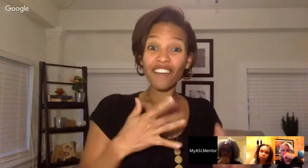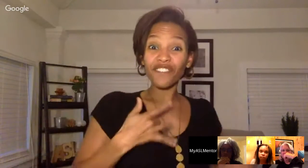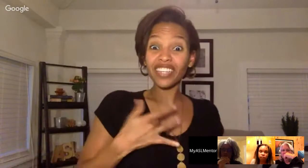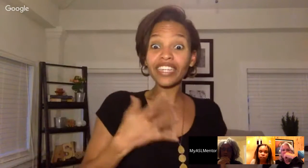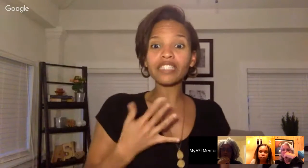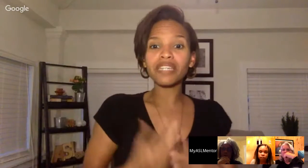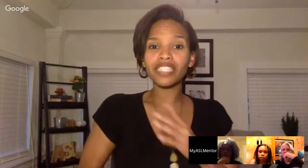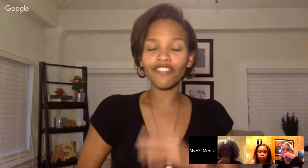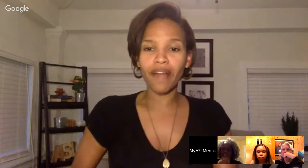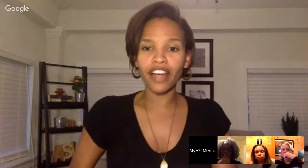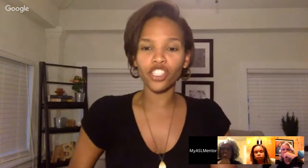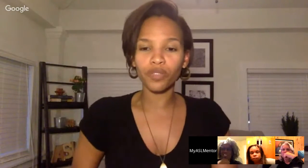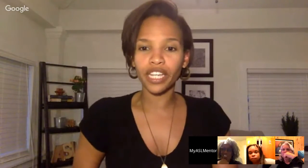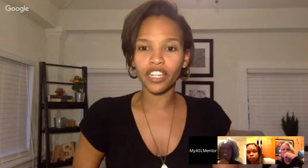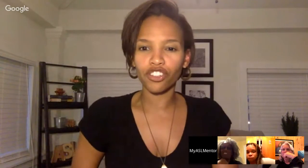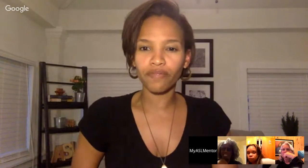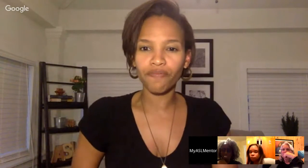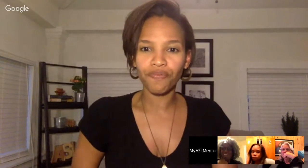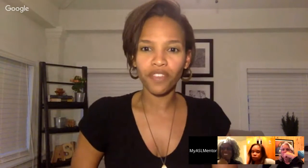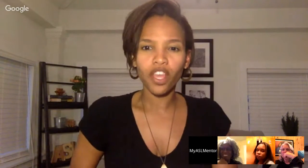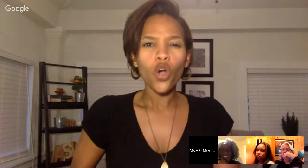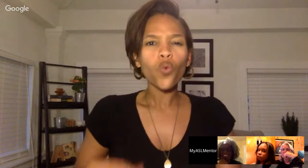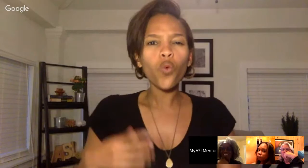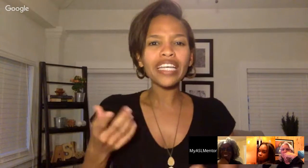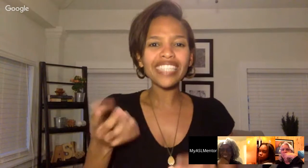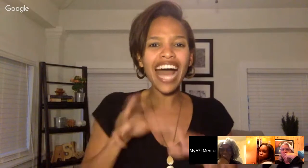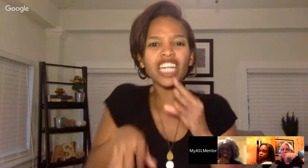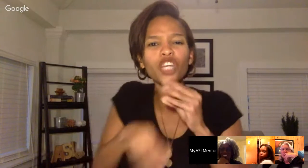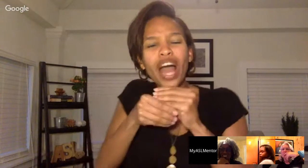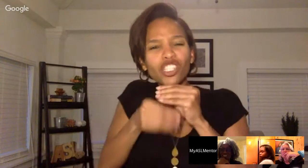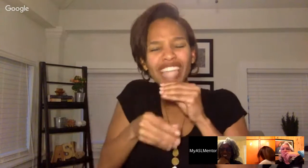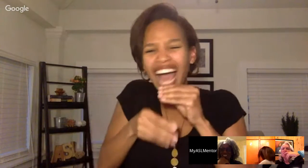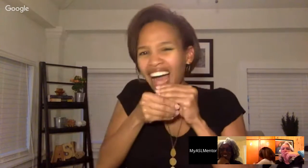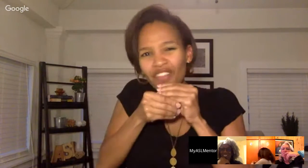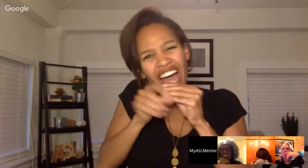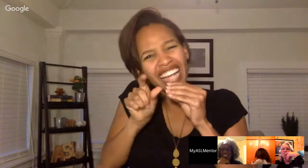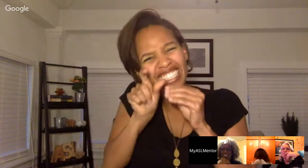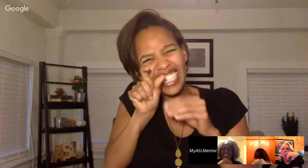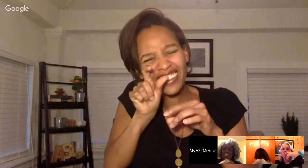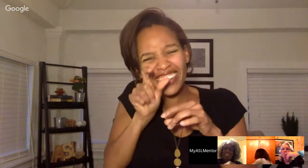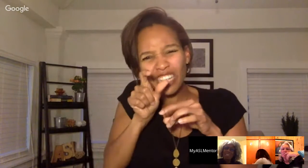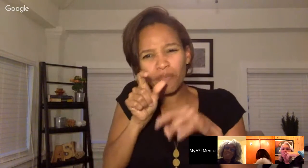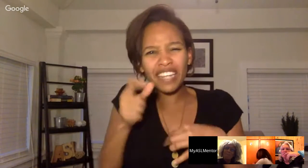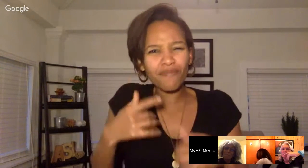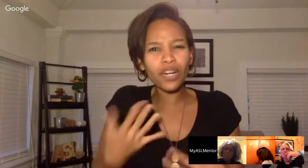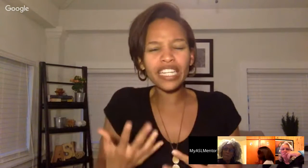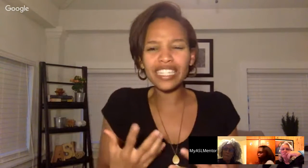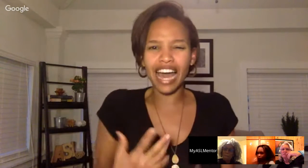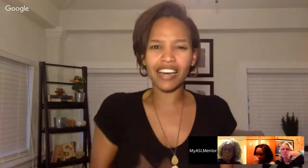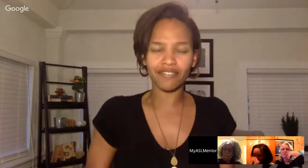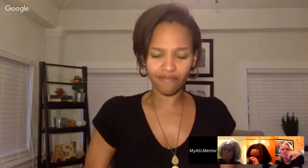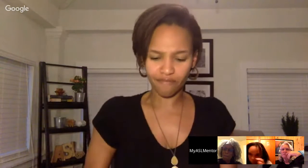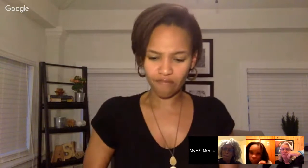that feeling is missing from that interpretation. How can you just add that little itty bitty, what is that?